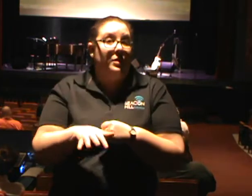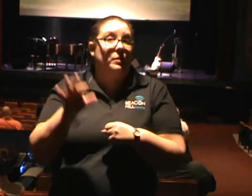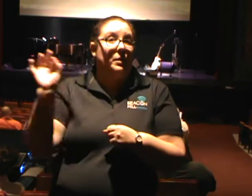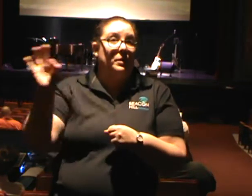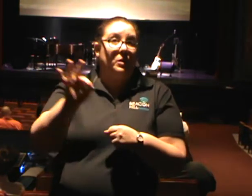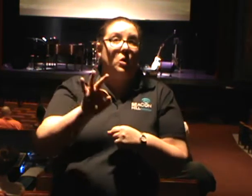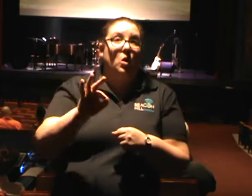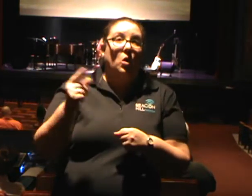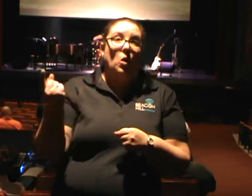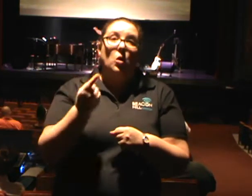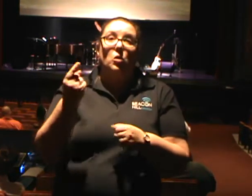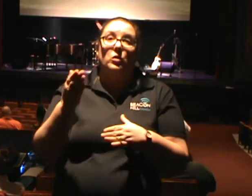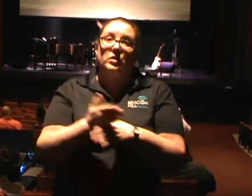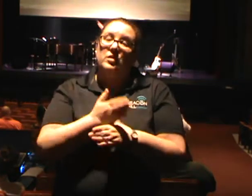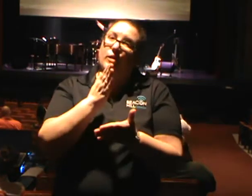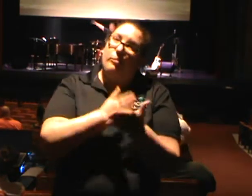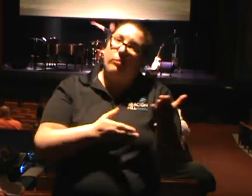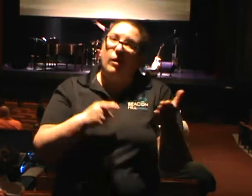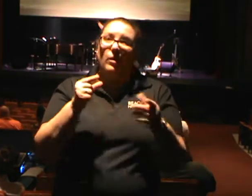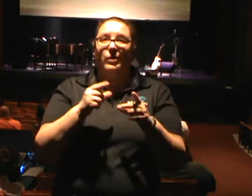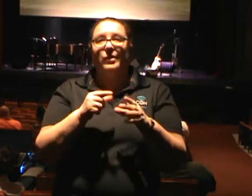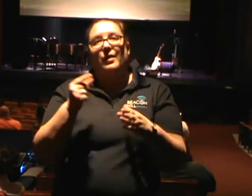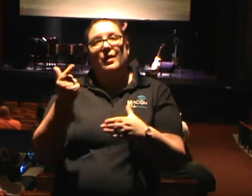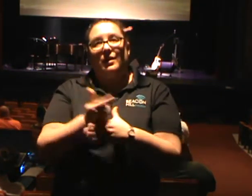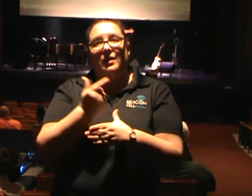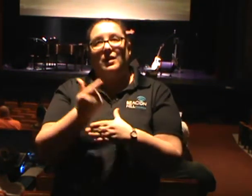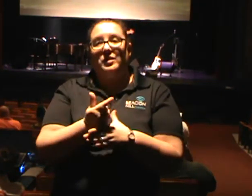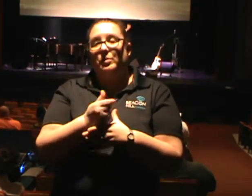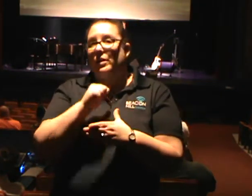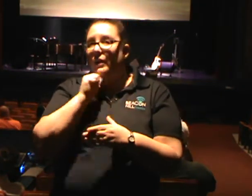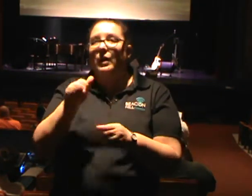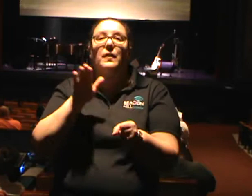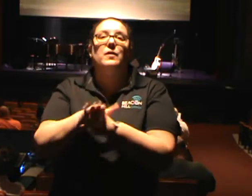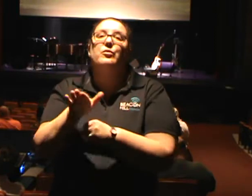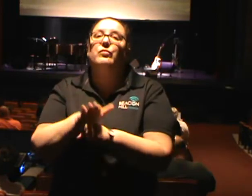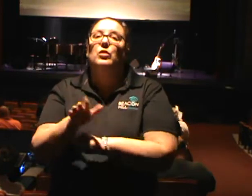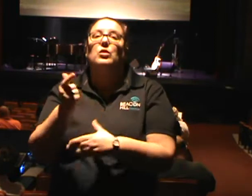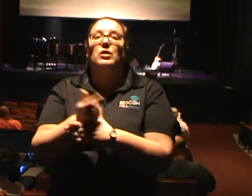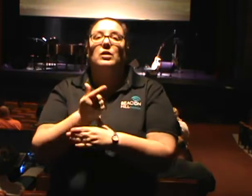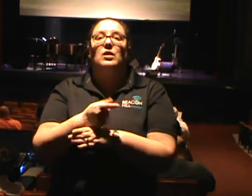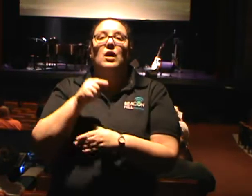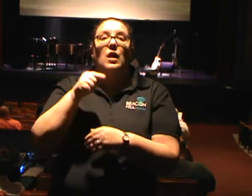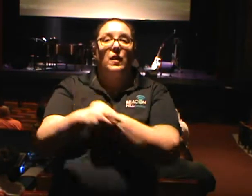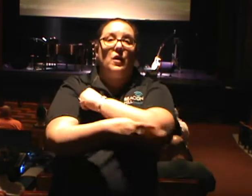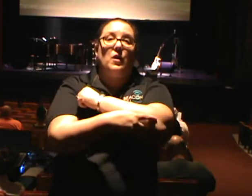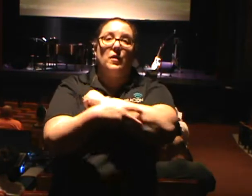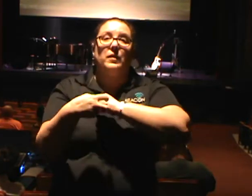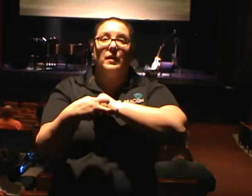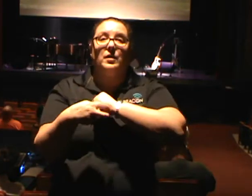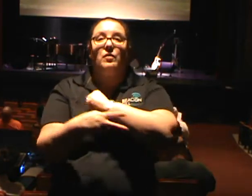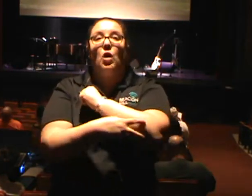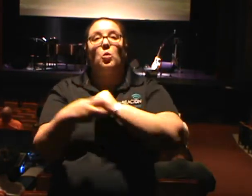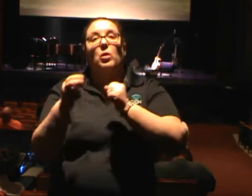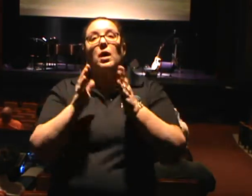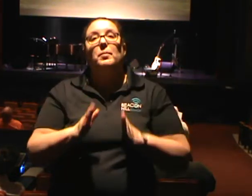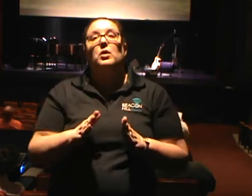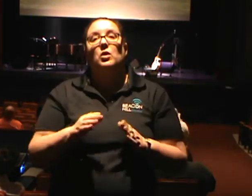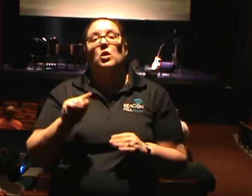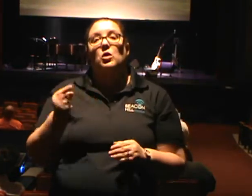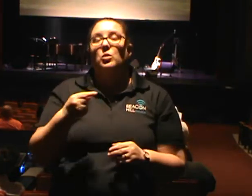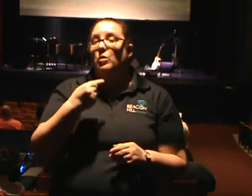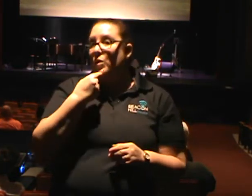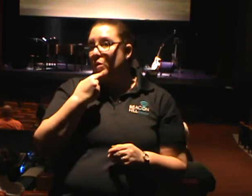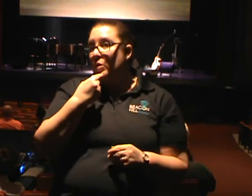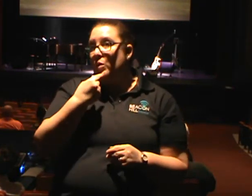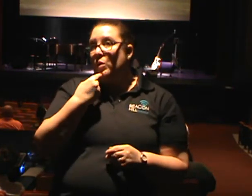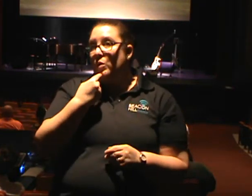you part of the gospel and not the false, the whole full gospel. They are a thief. They are a robber. The one who tells